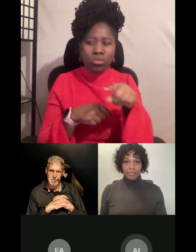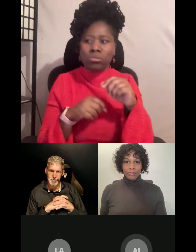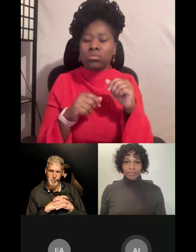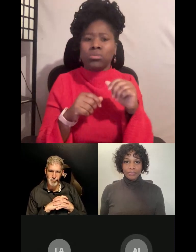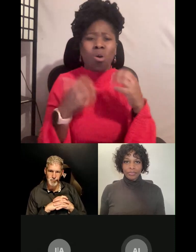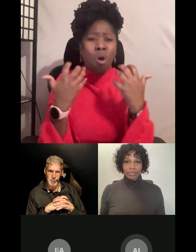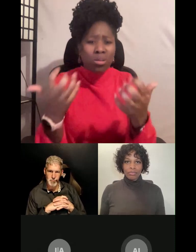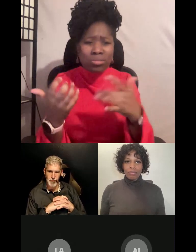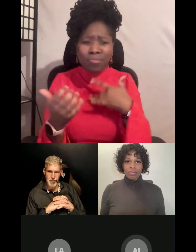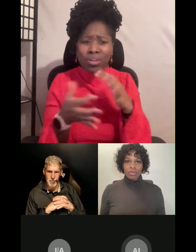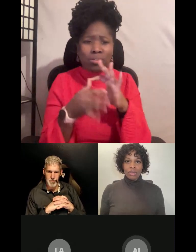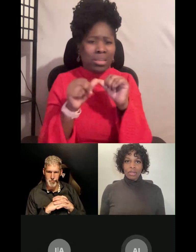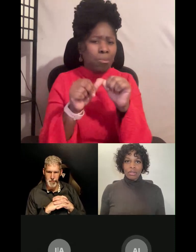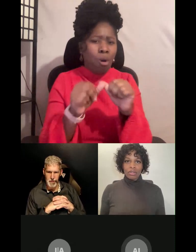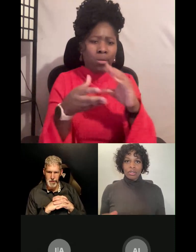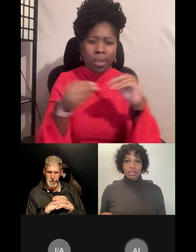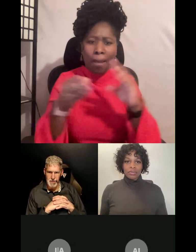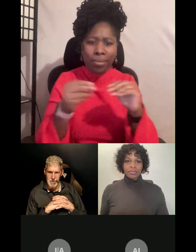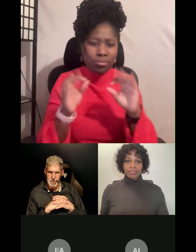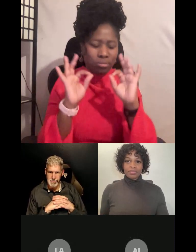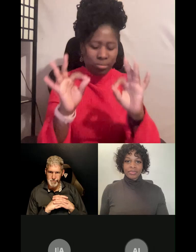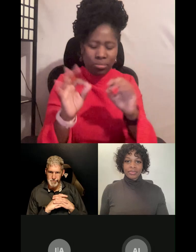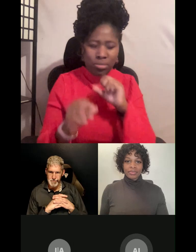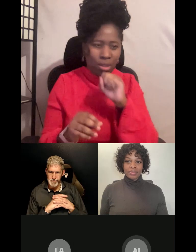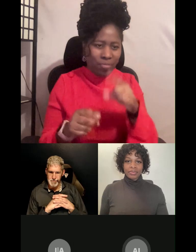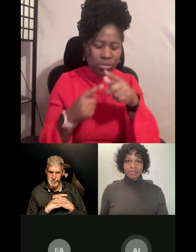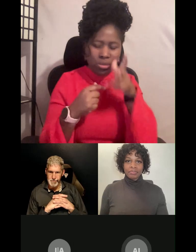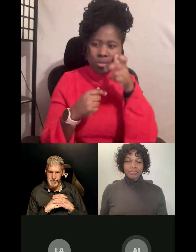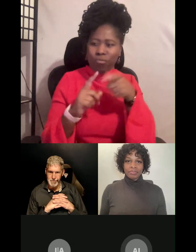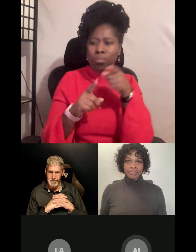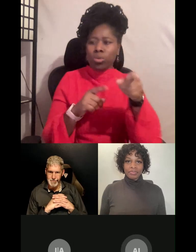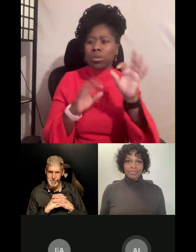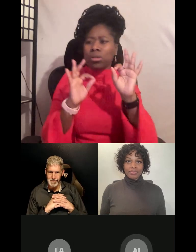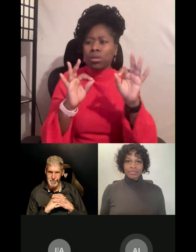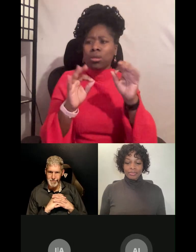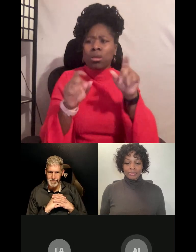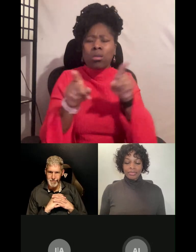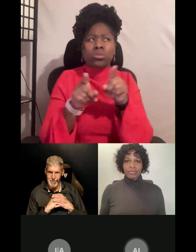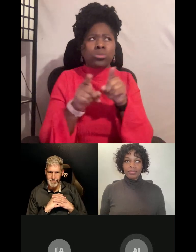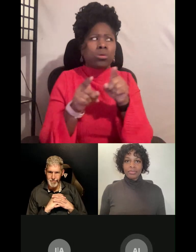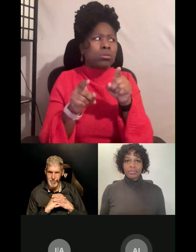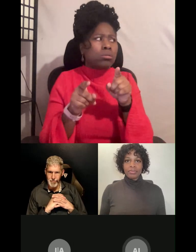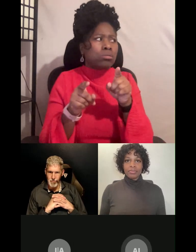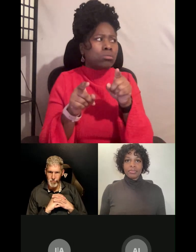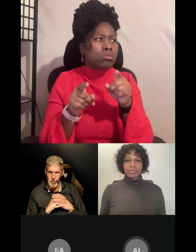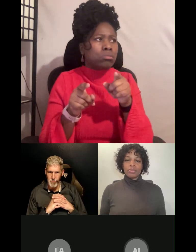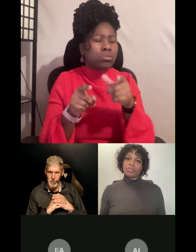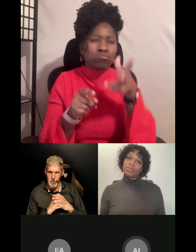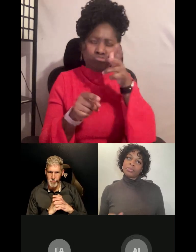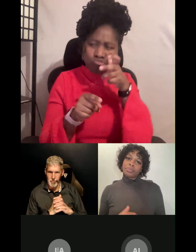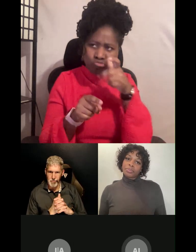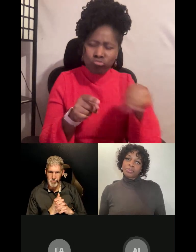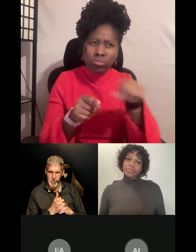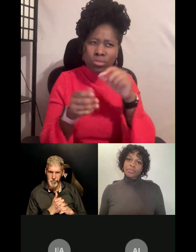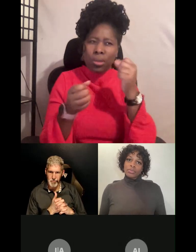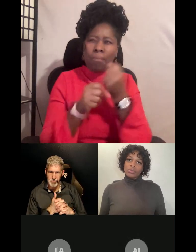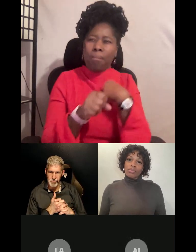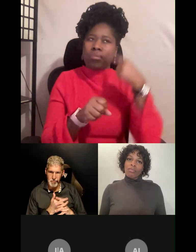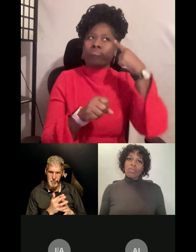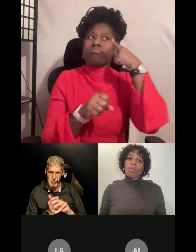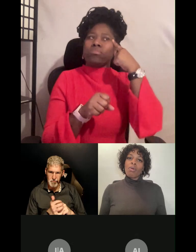That's a perfect segue into my next question. You can keep on dialogue. I really appreciate it.